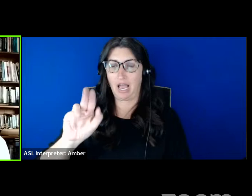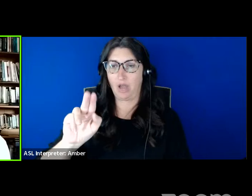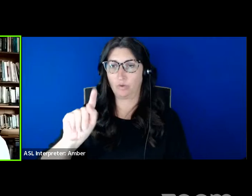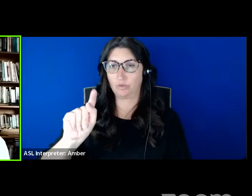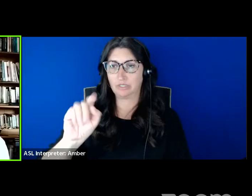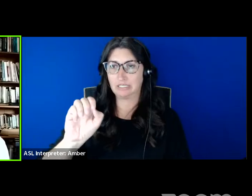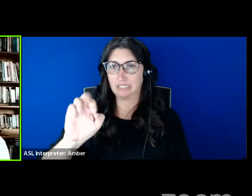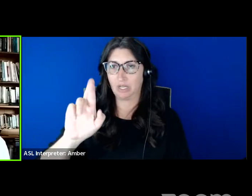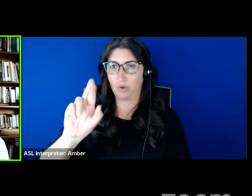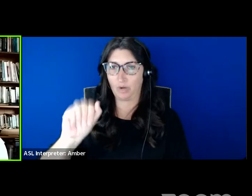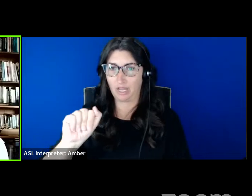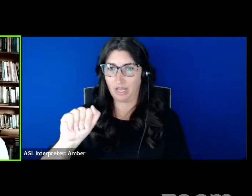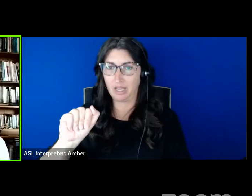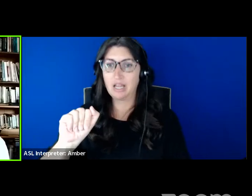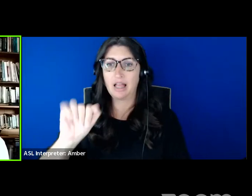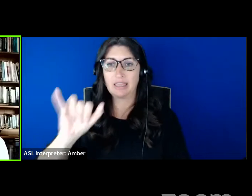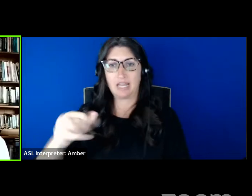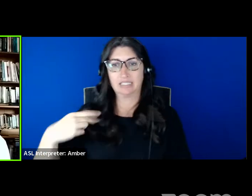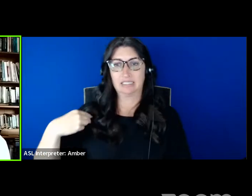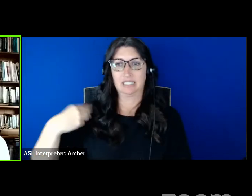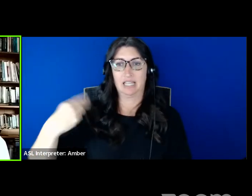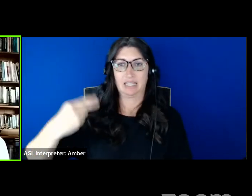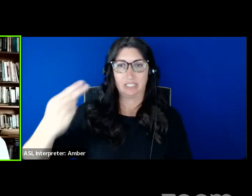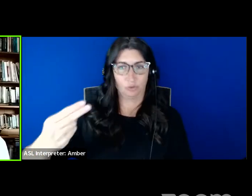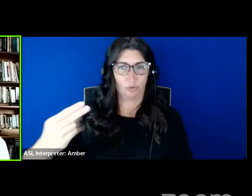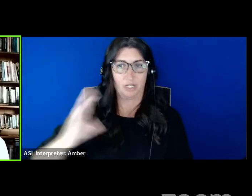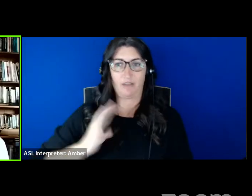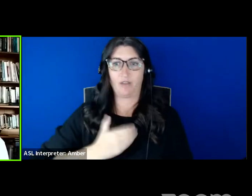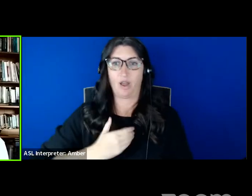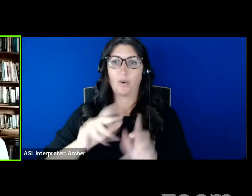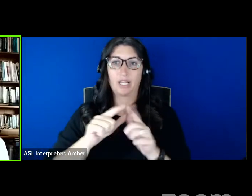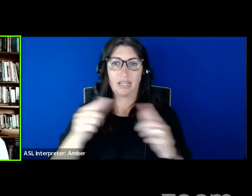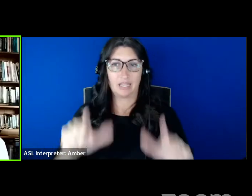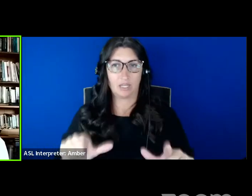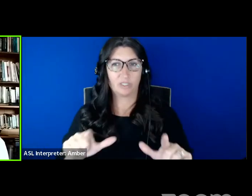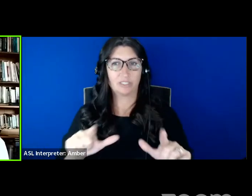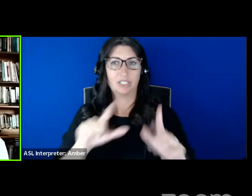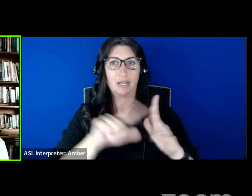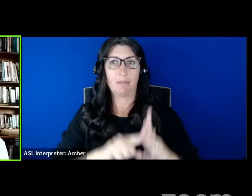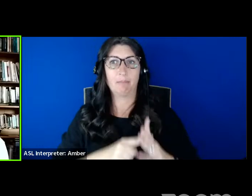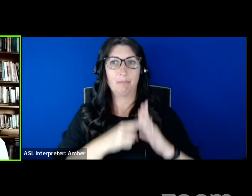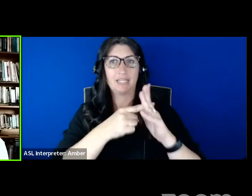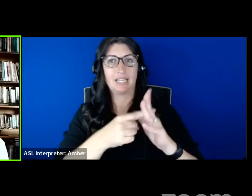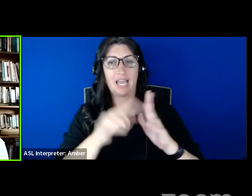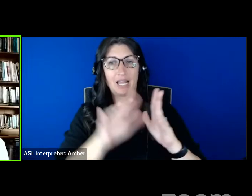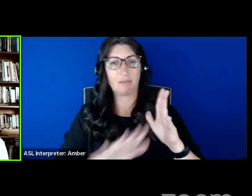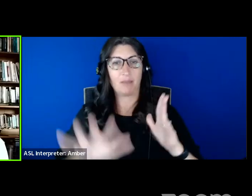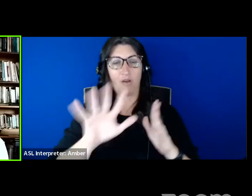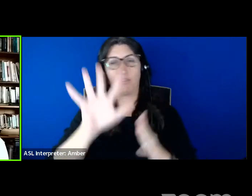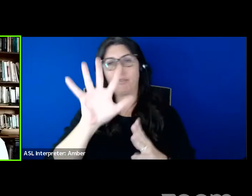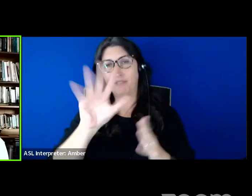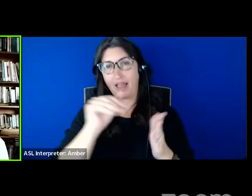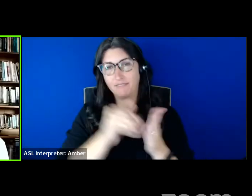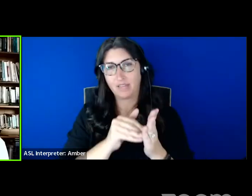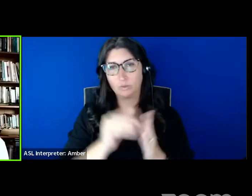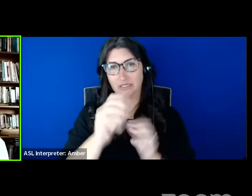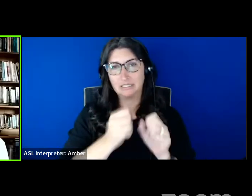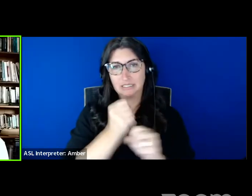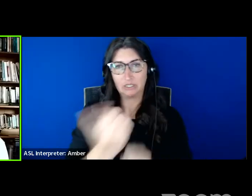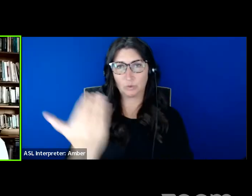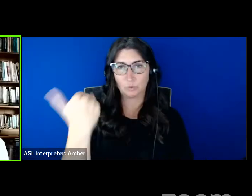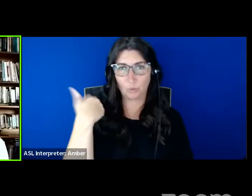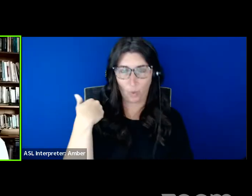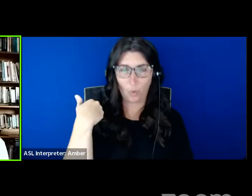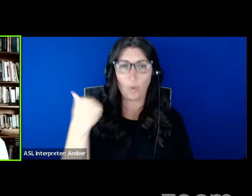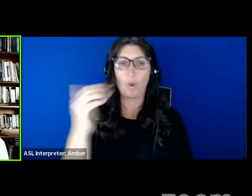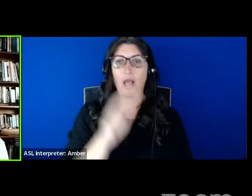the history of the language. So it began around perhaps 5,000 years ago. And